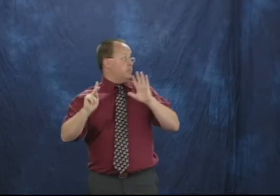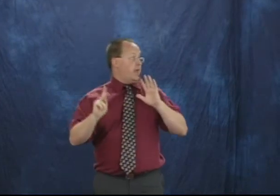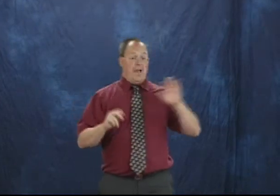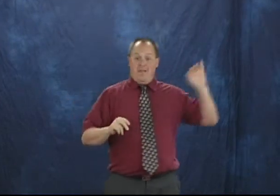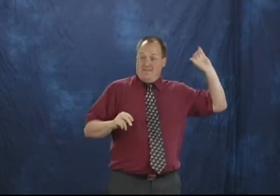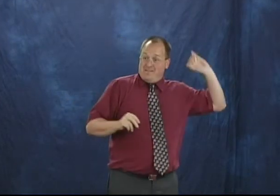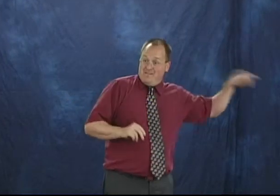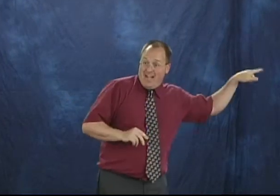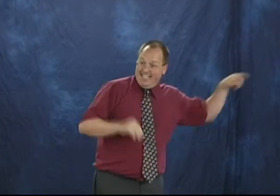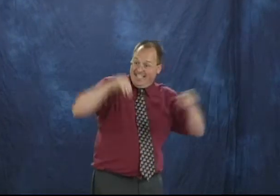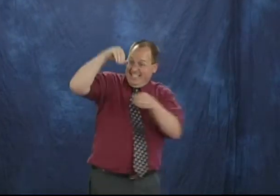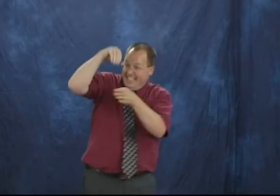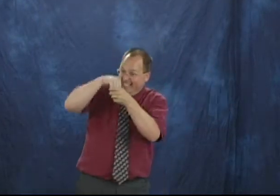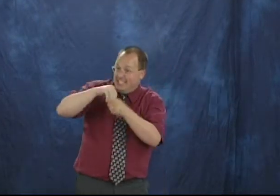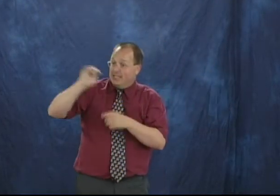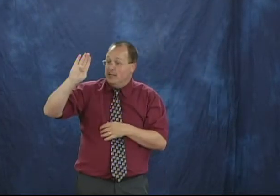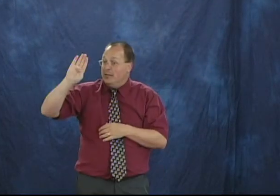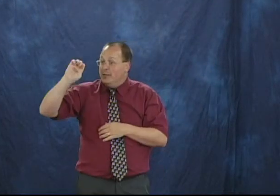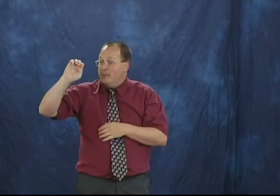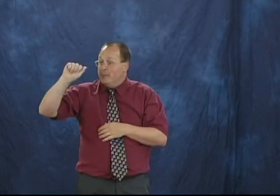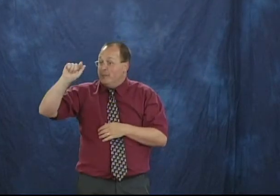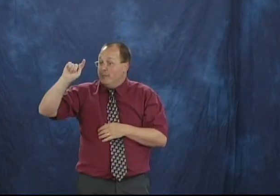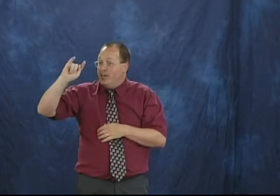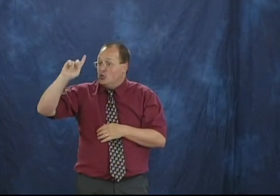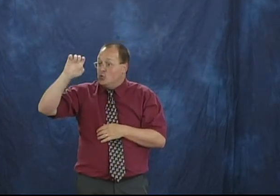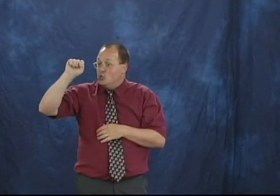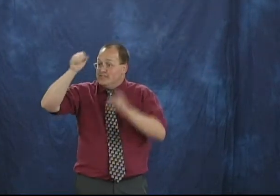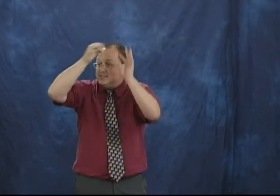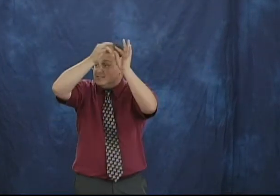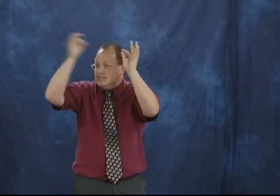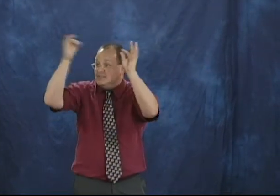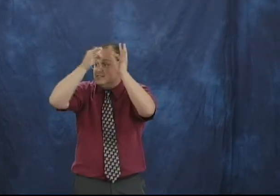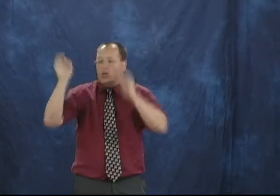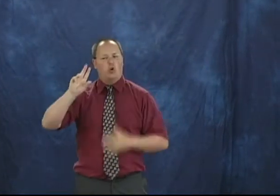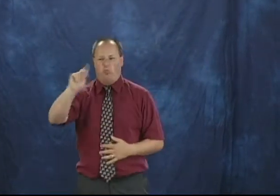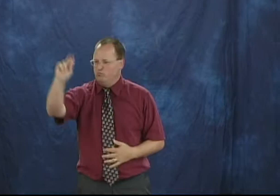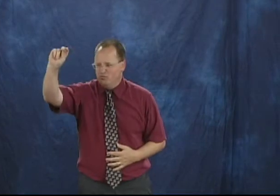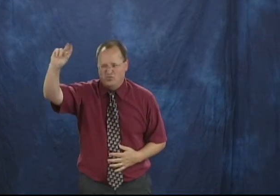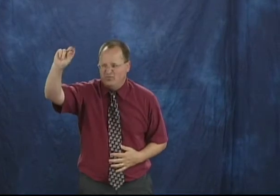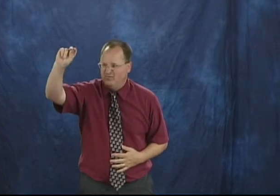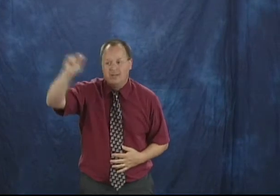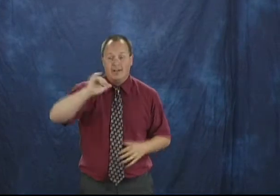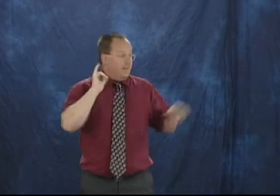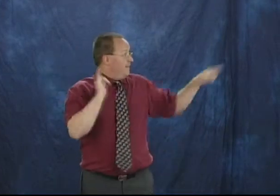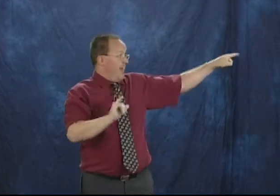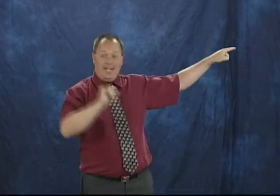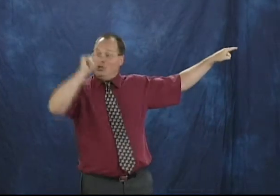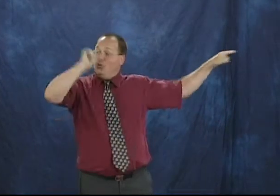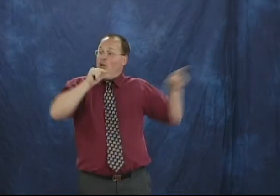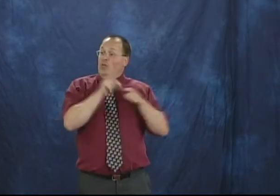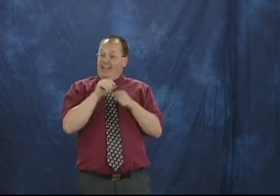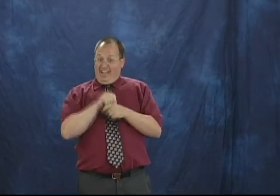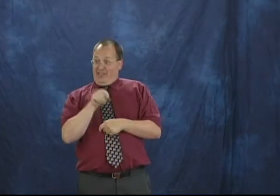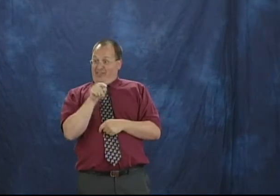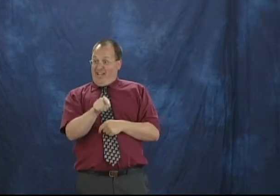So the Greek word has those 2 meanings, to speak well and to do well toward someone. But the English word has just the meaning